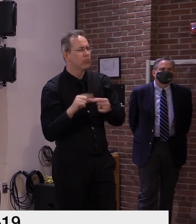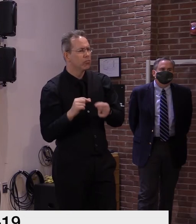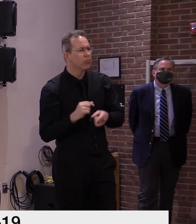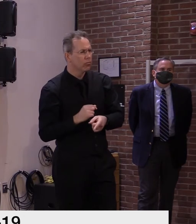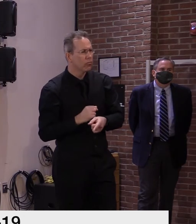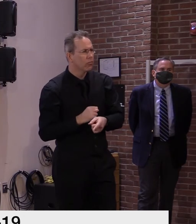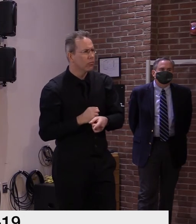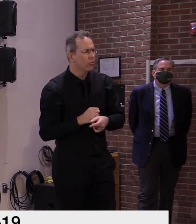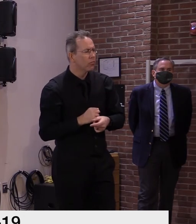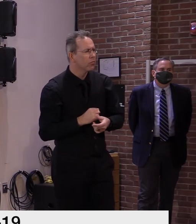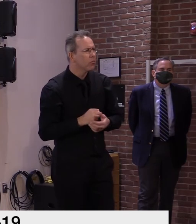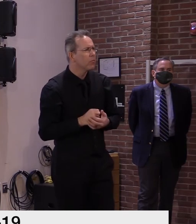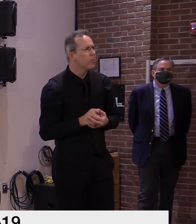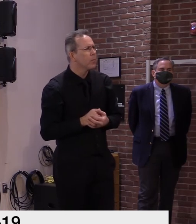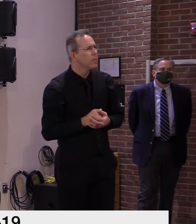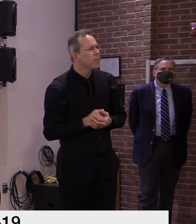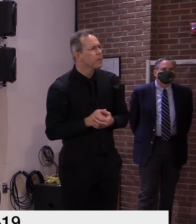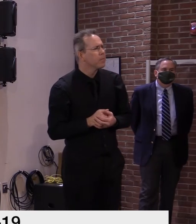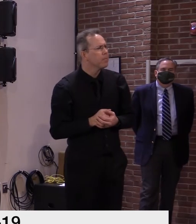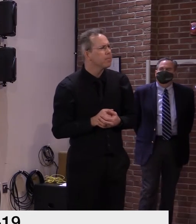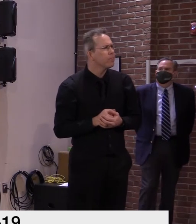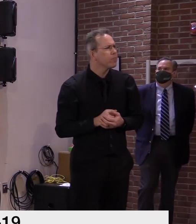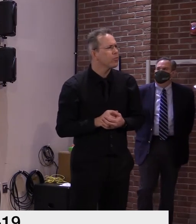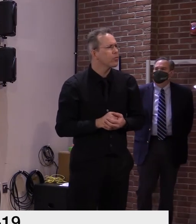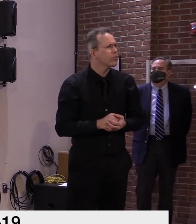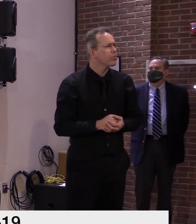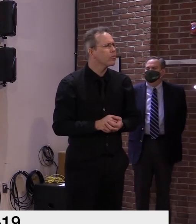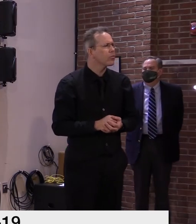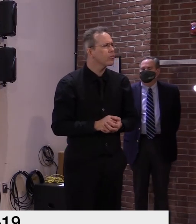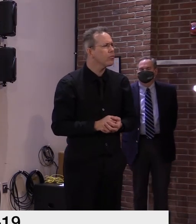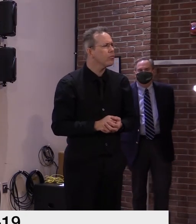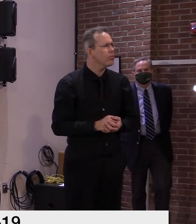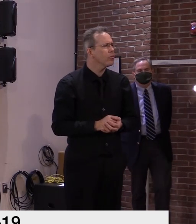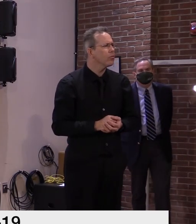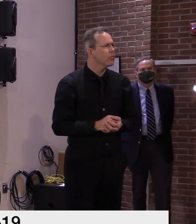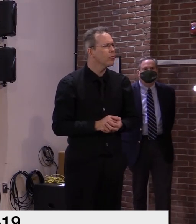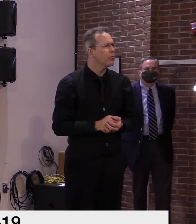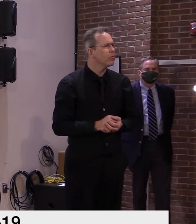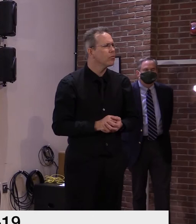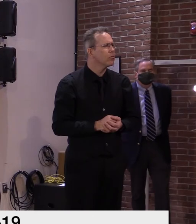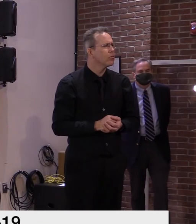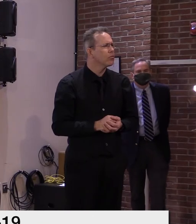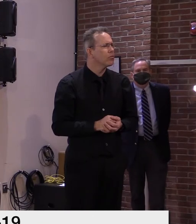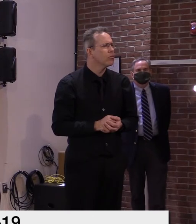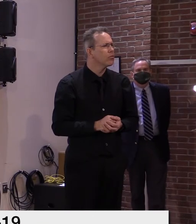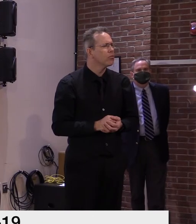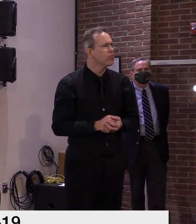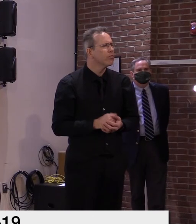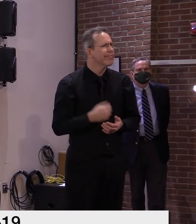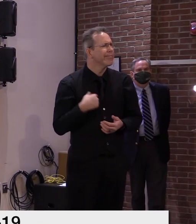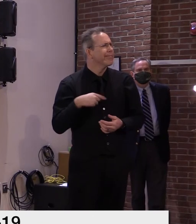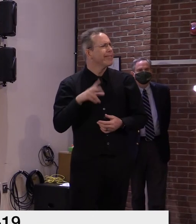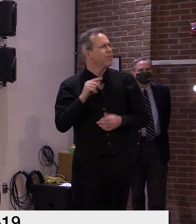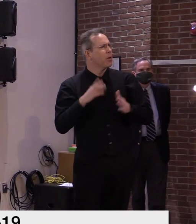to some Vermonters. What is your guidance to Vermonters in choosing between Walgreens and the Vermont Health Department?